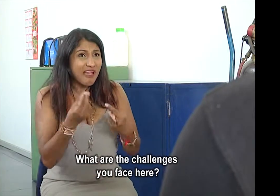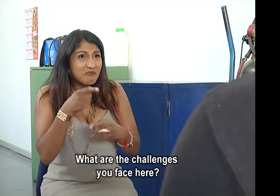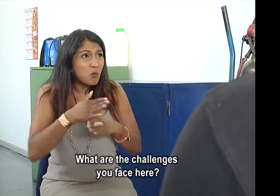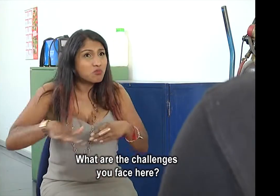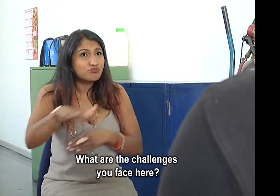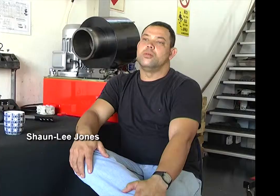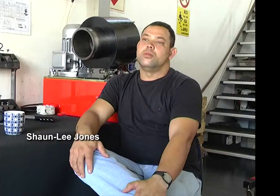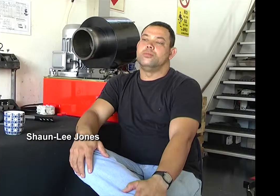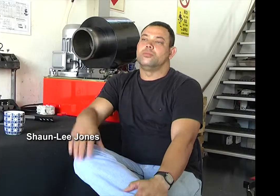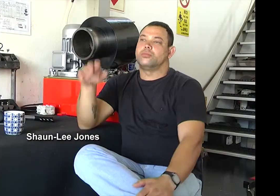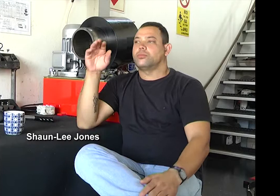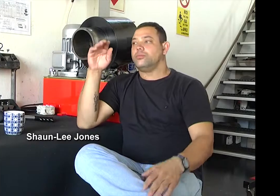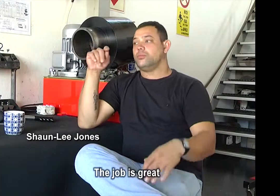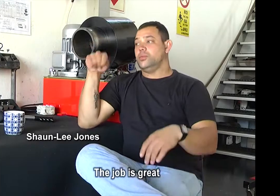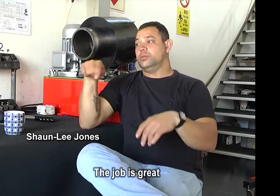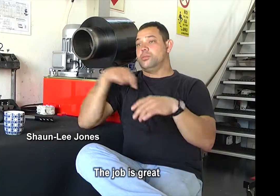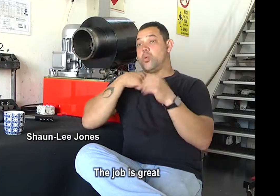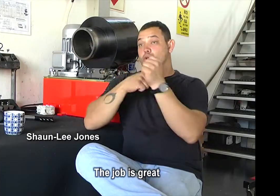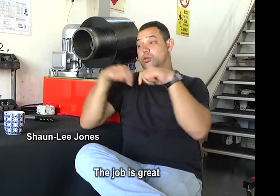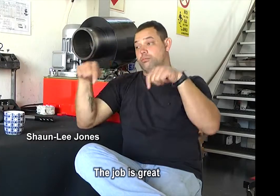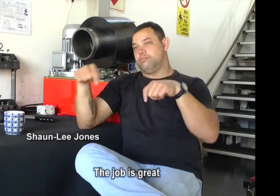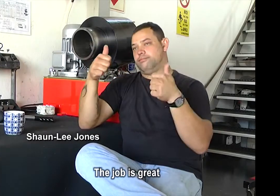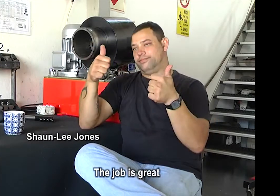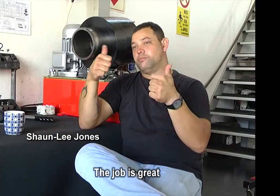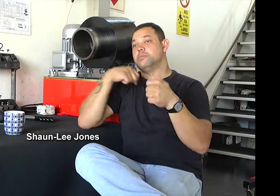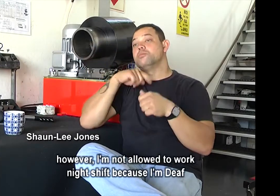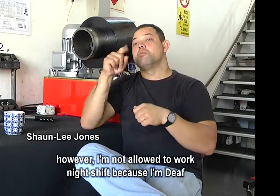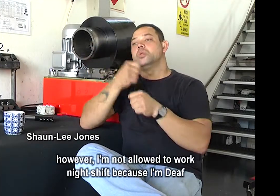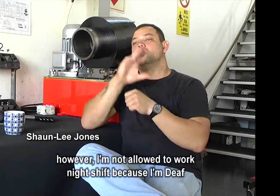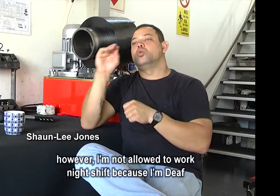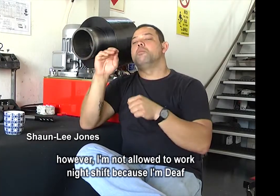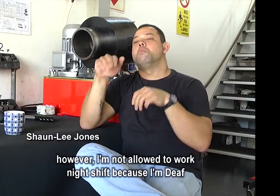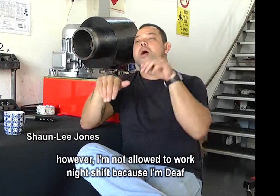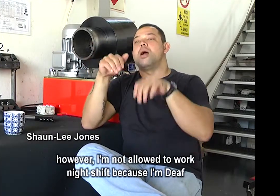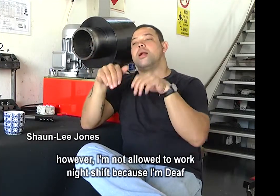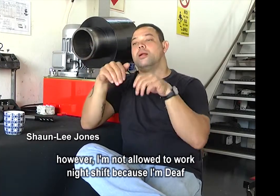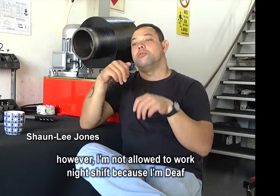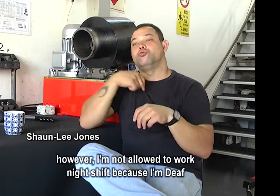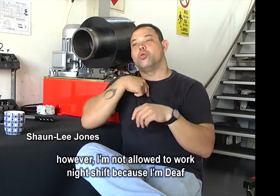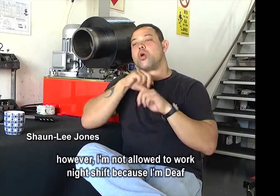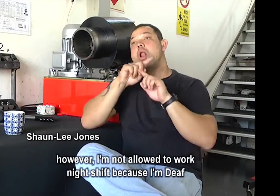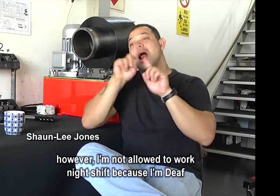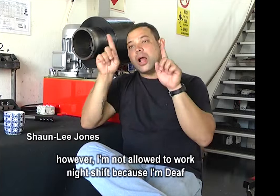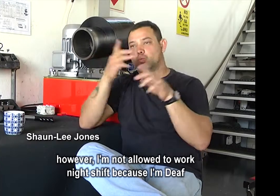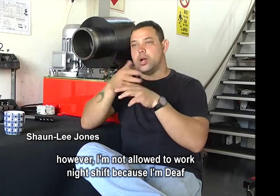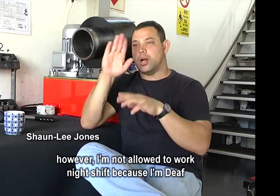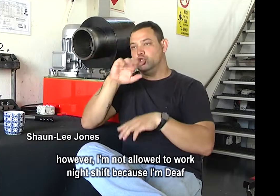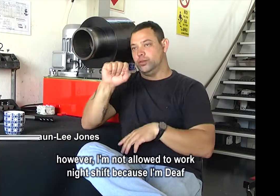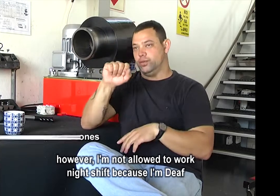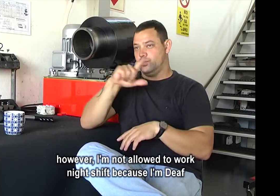Challenges you face here? The job is great. However, I'm not allowed to work night shift because I'm deaf,